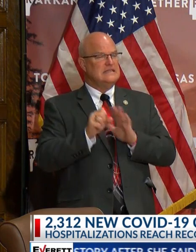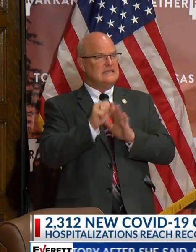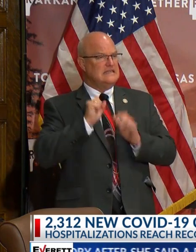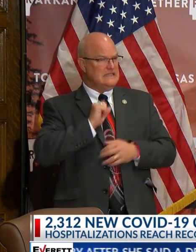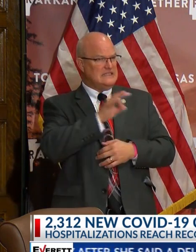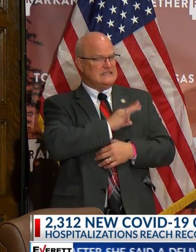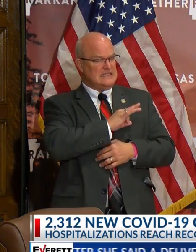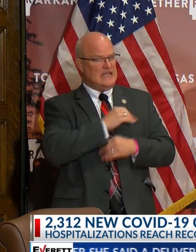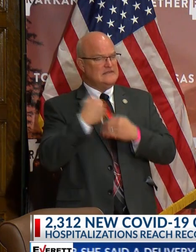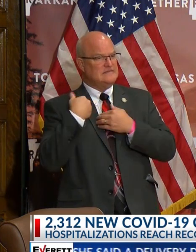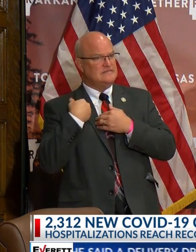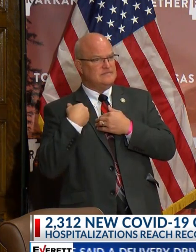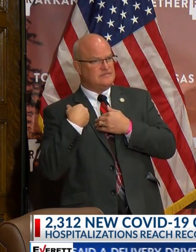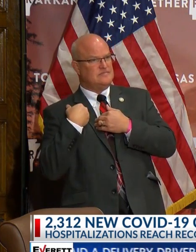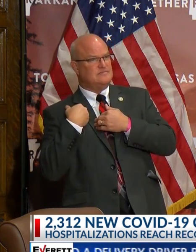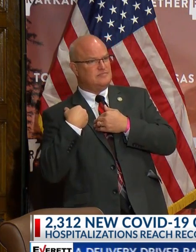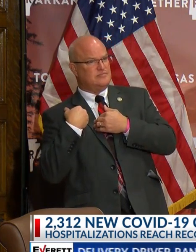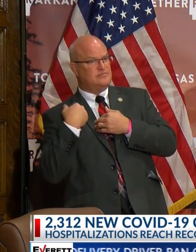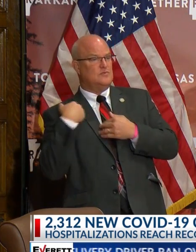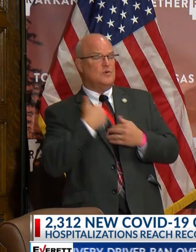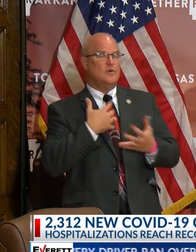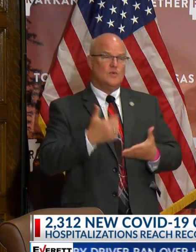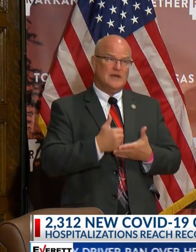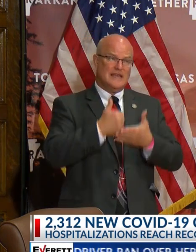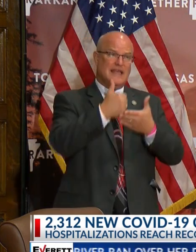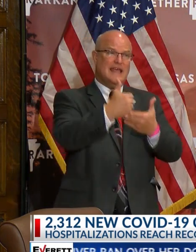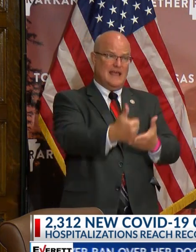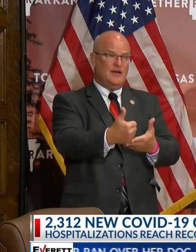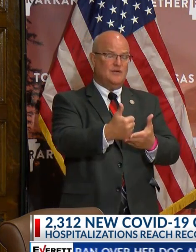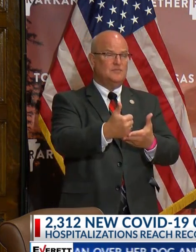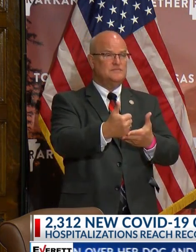want to look at ways that we can be helpful to